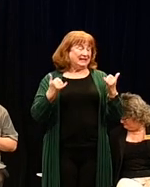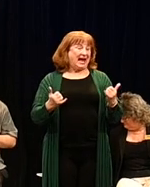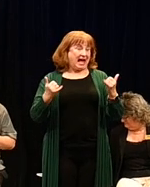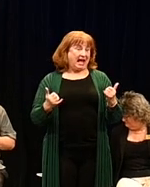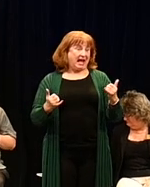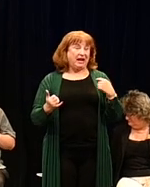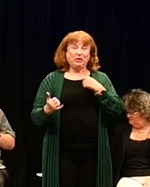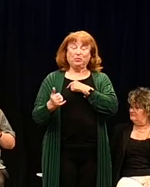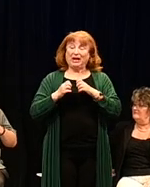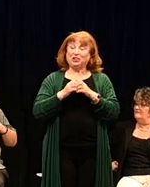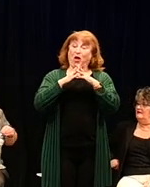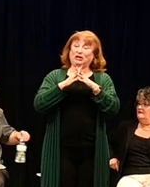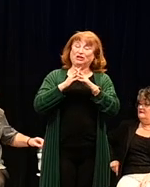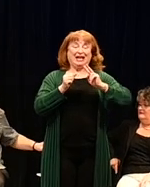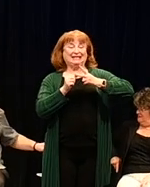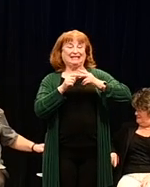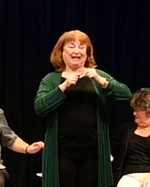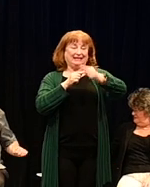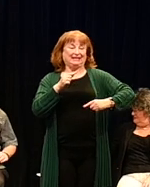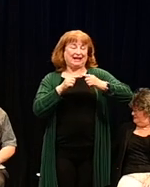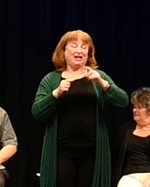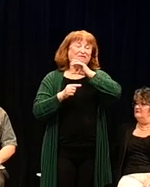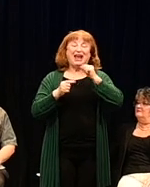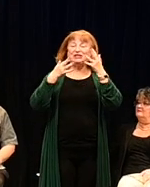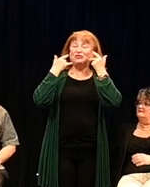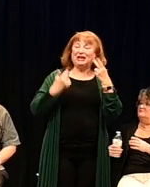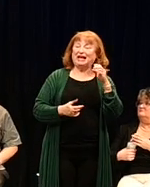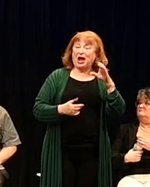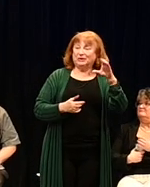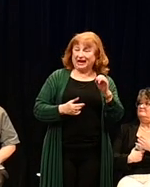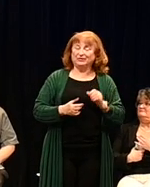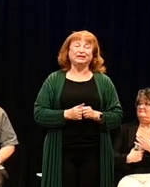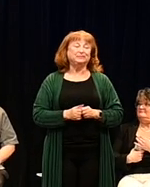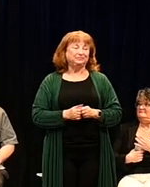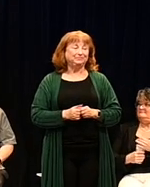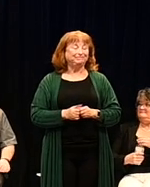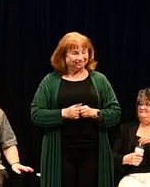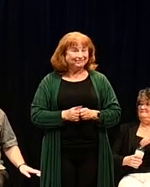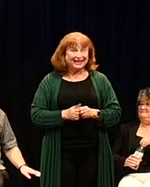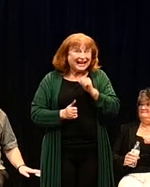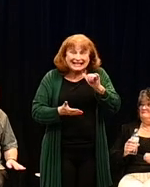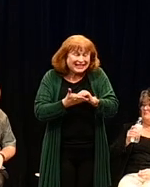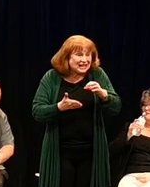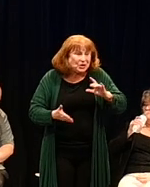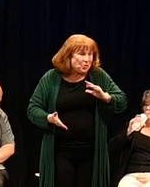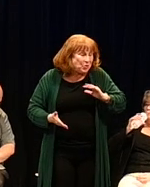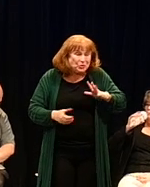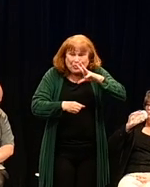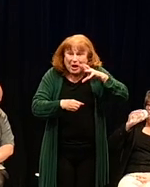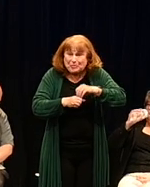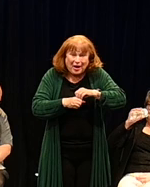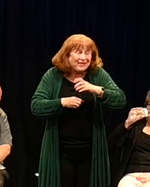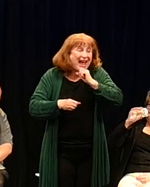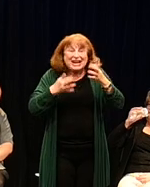Today, we launch our second cycle of Age-Friendly Howard County. Isn't it so cool to be a part